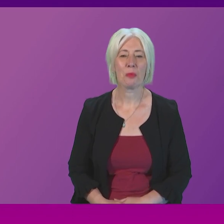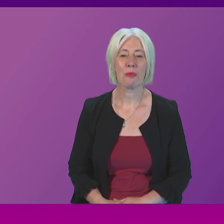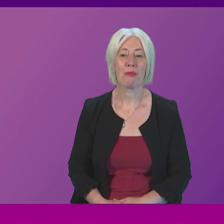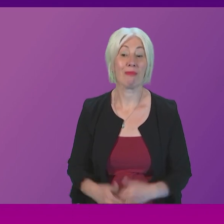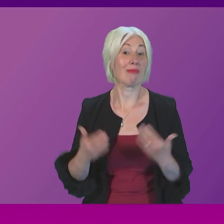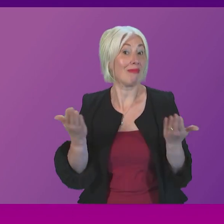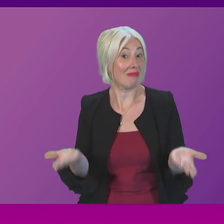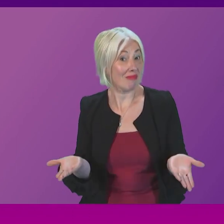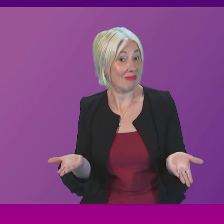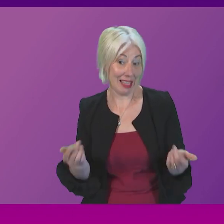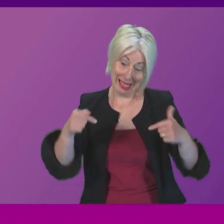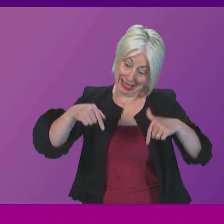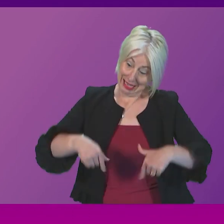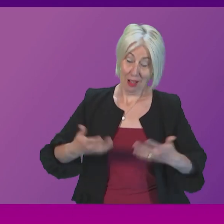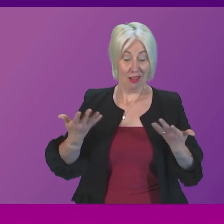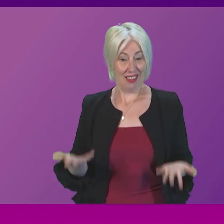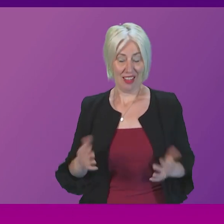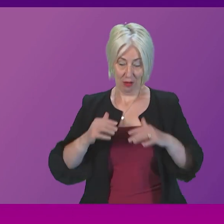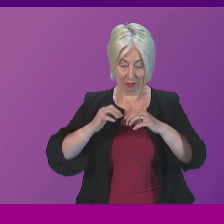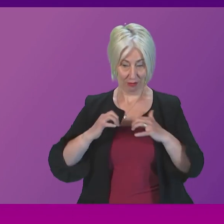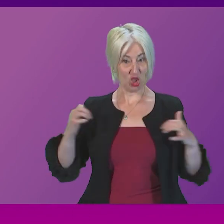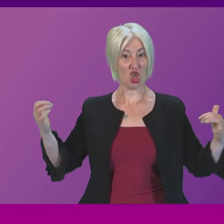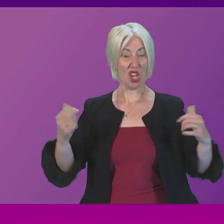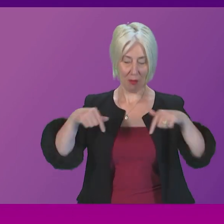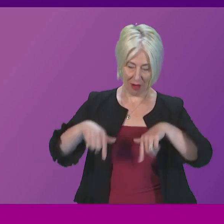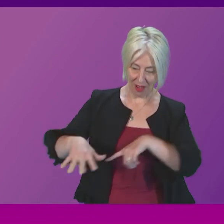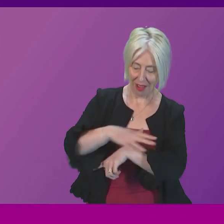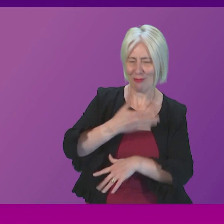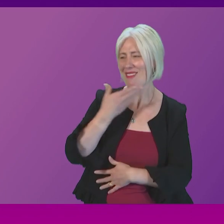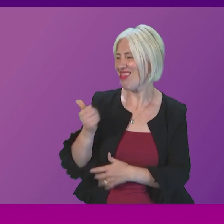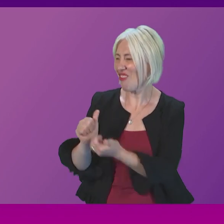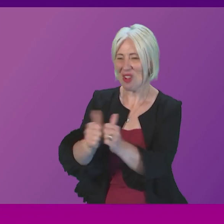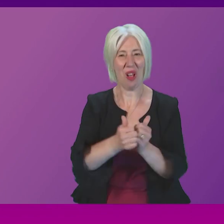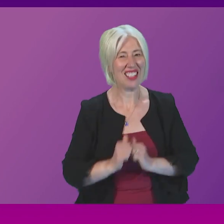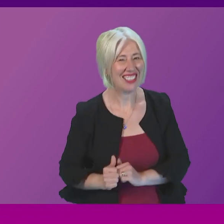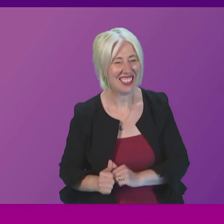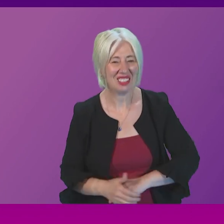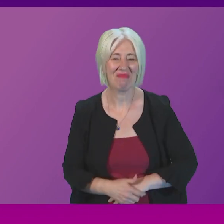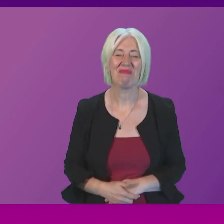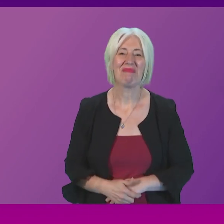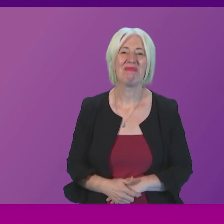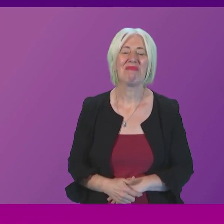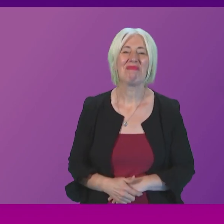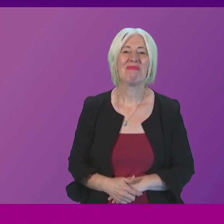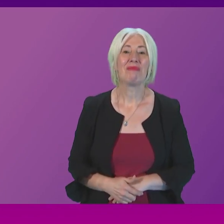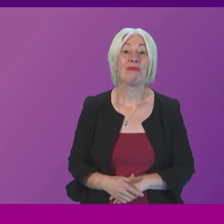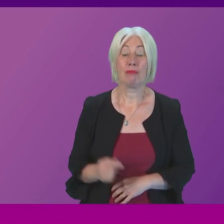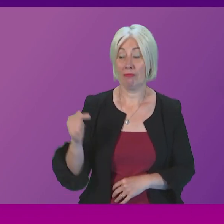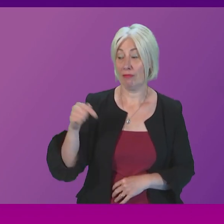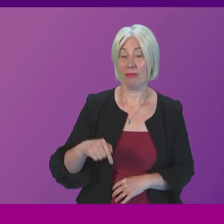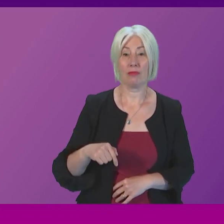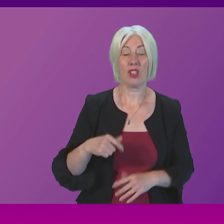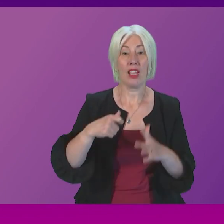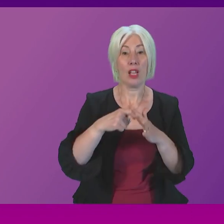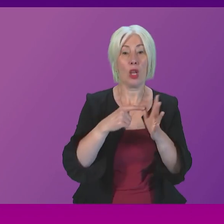Well, here we are in the well of the chamber with my lovely colleagues. We are joined here